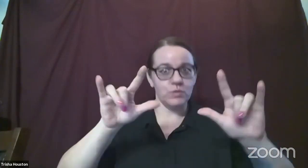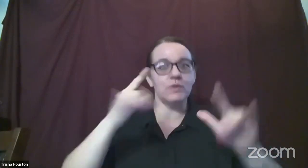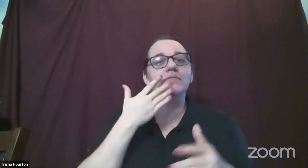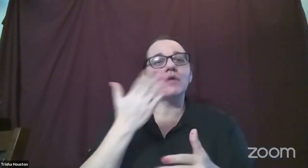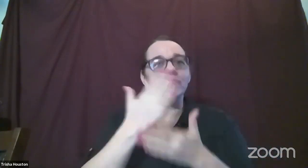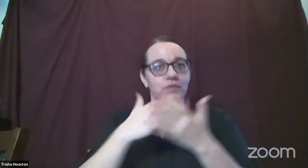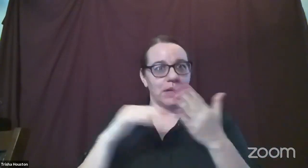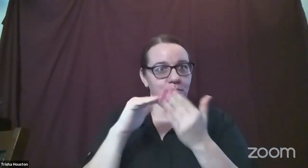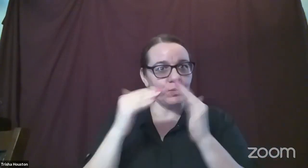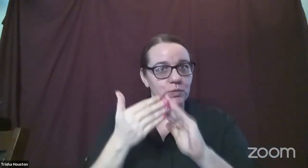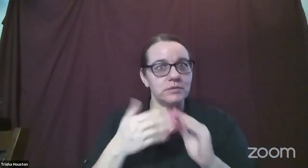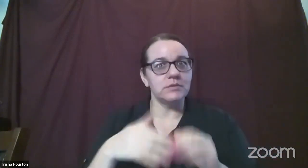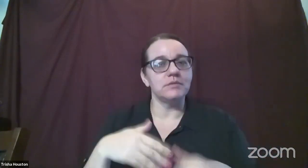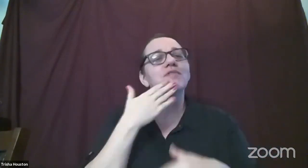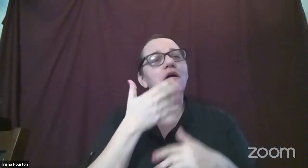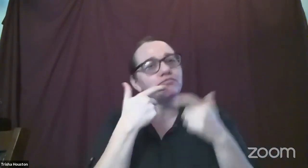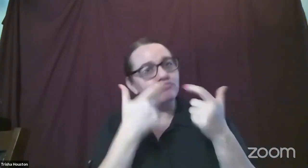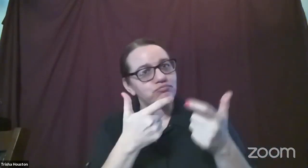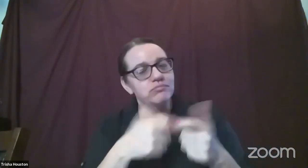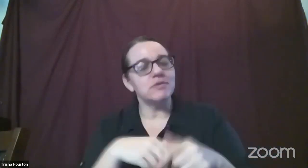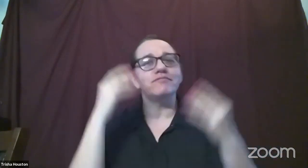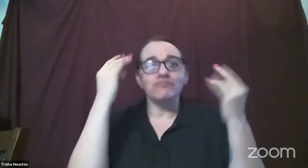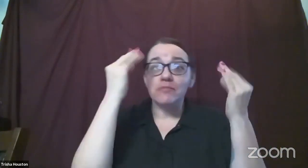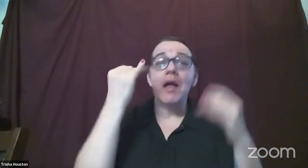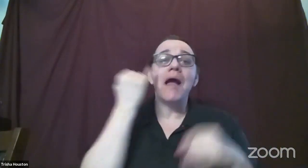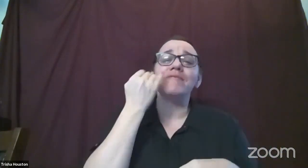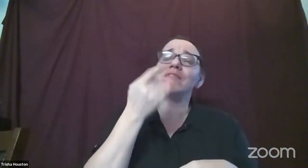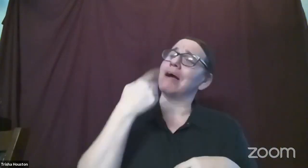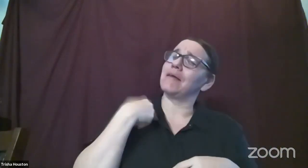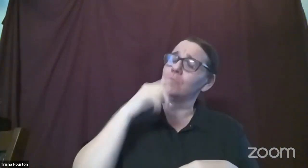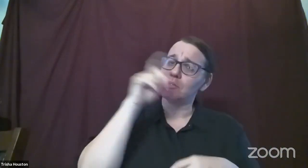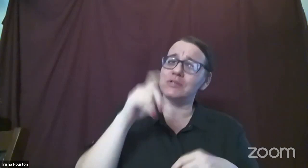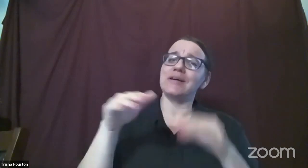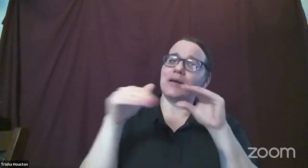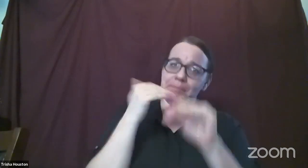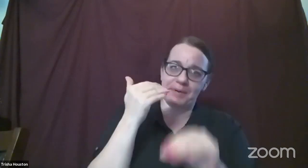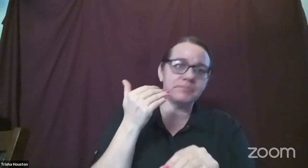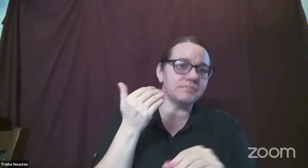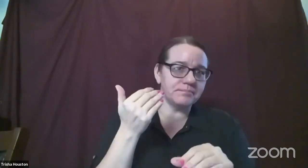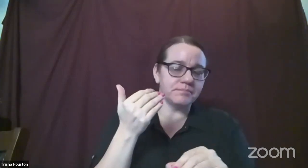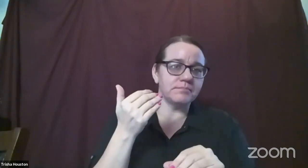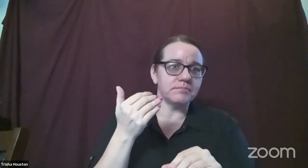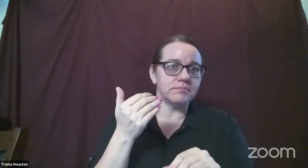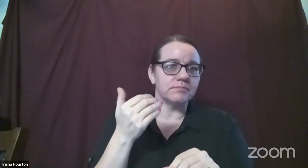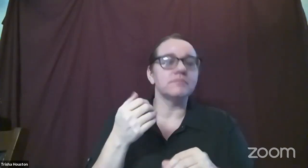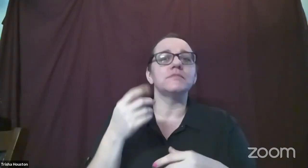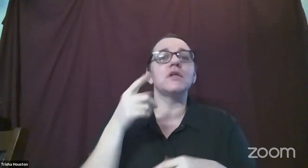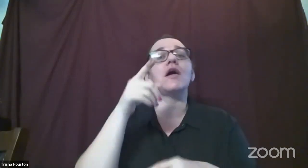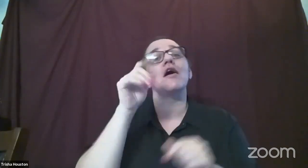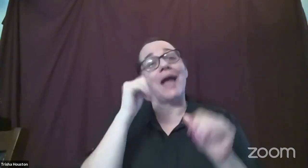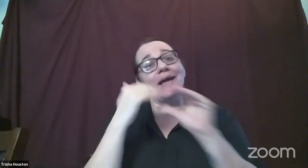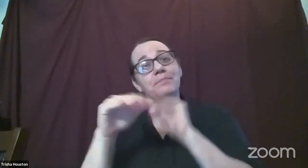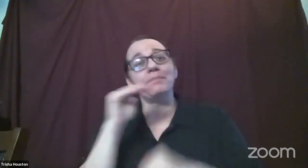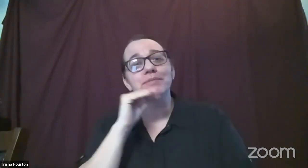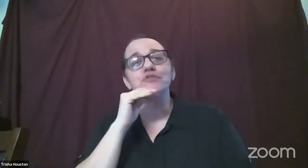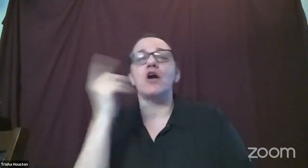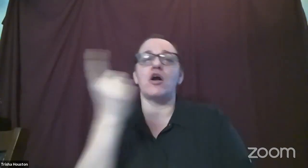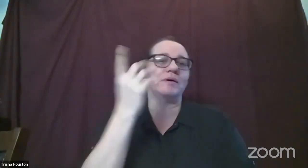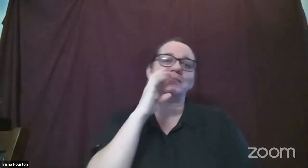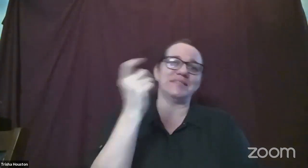to all. Thank you to our community for watching and thinking. And if you come up with other ideas